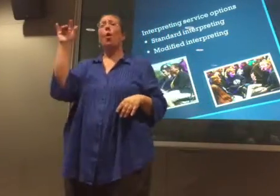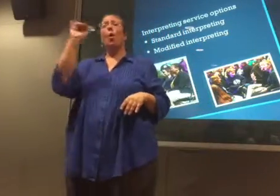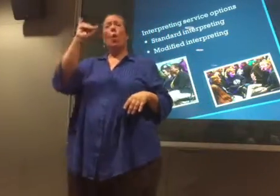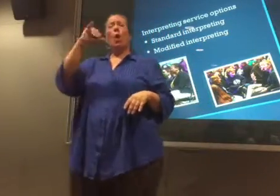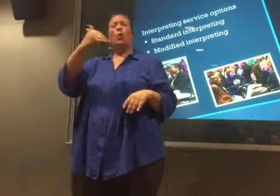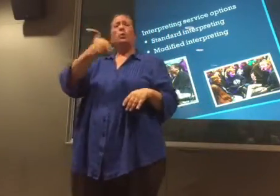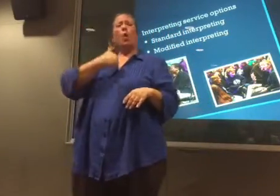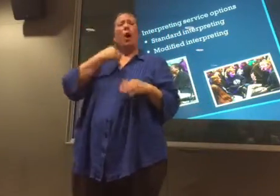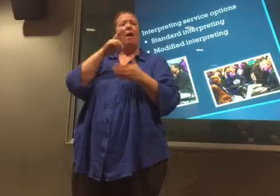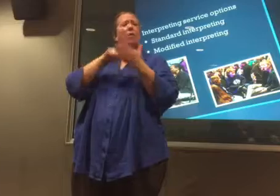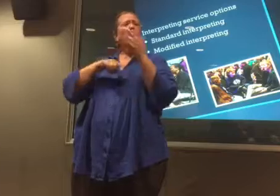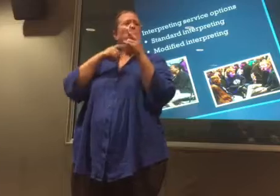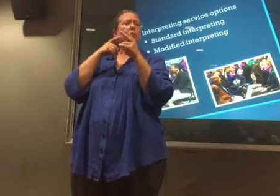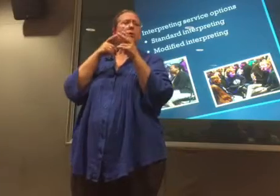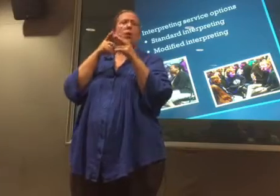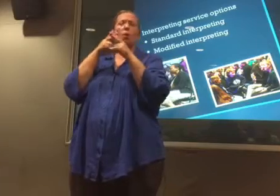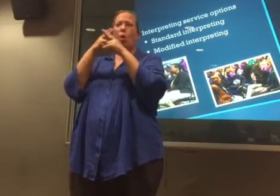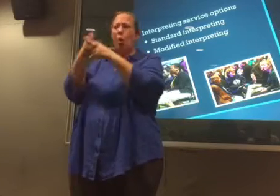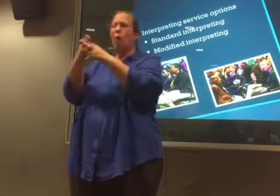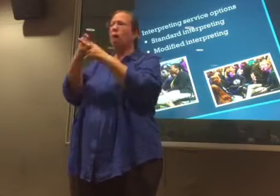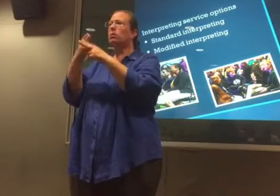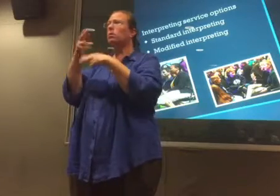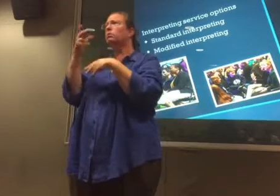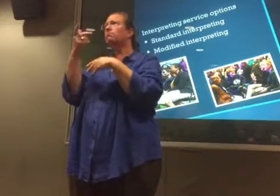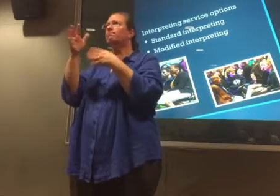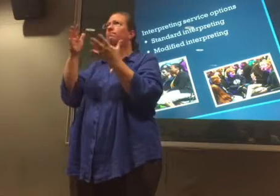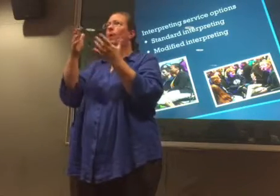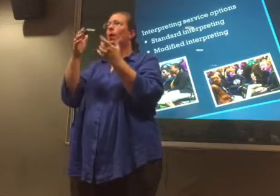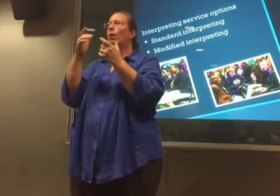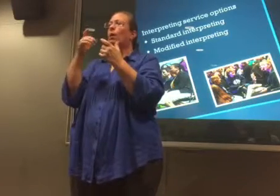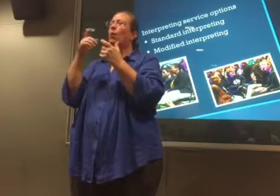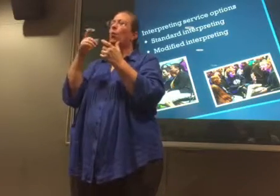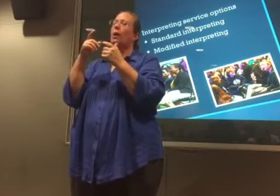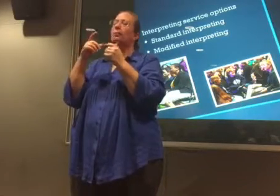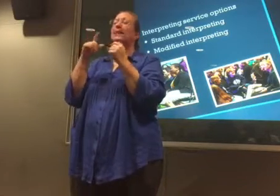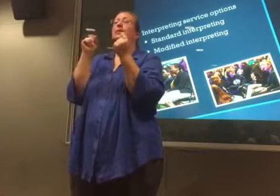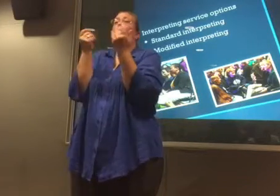those decisions. And they may back off. And they may back off in a sense.